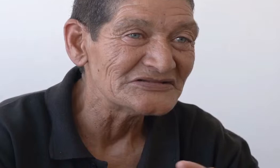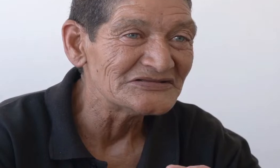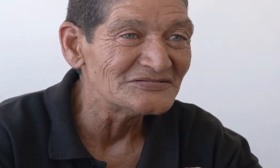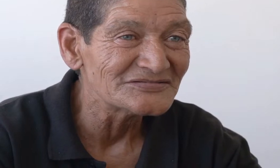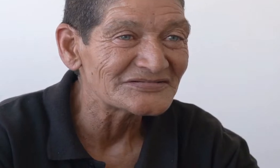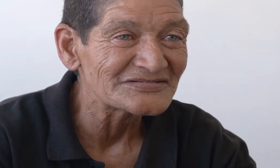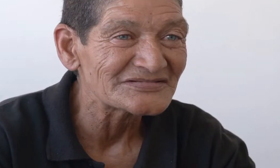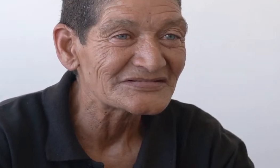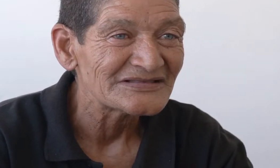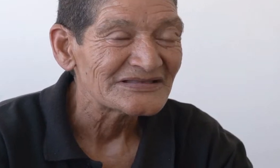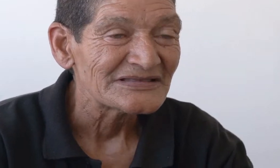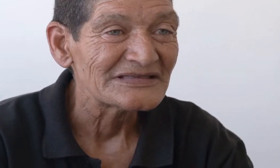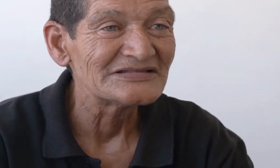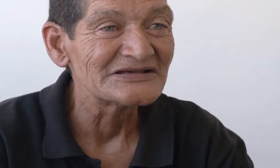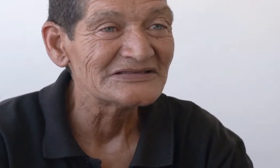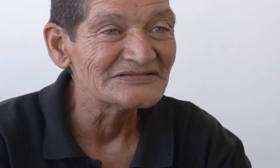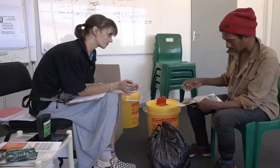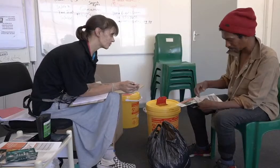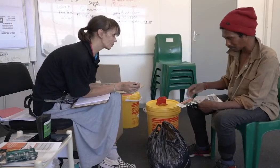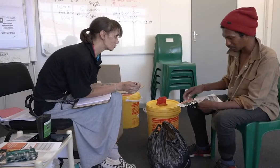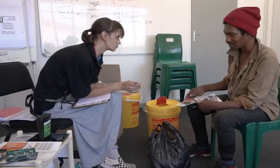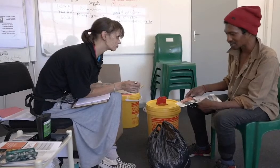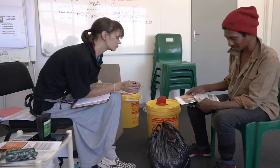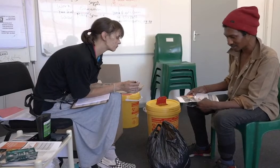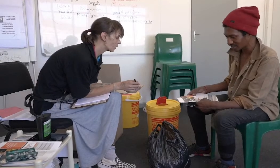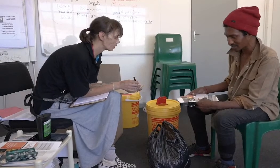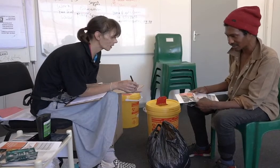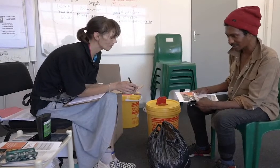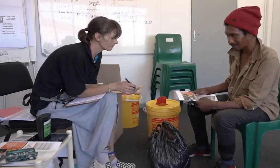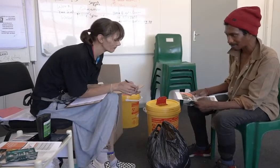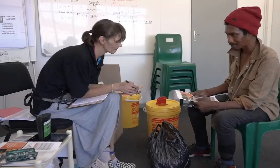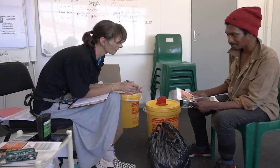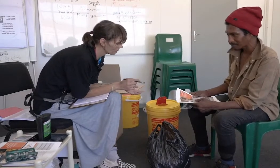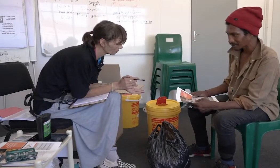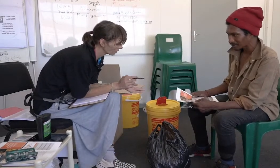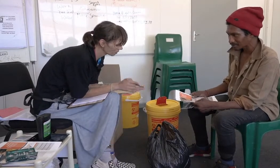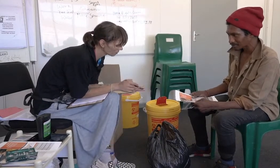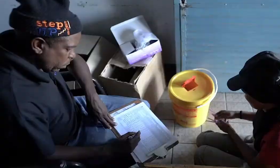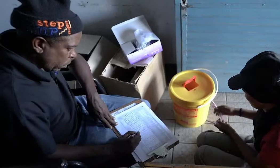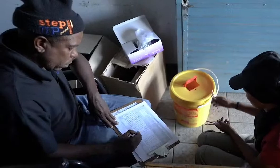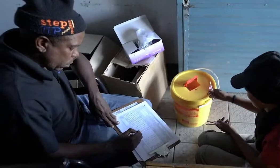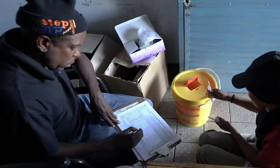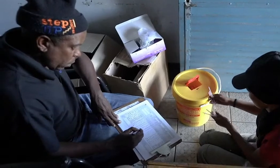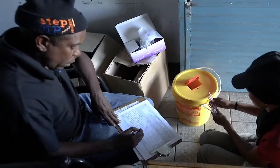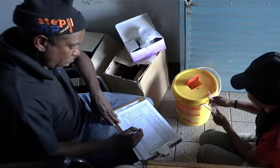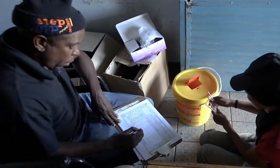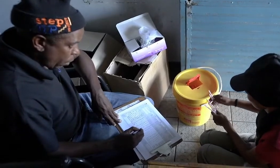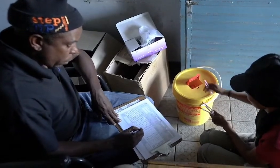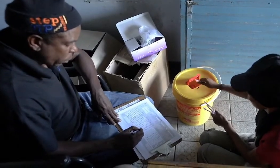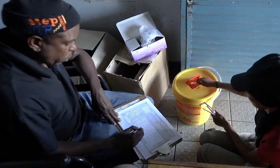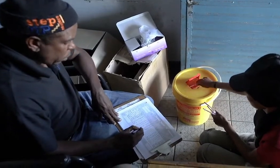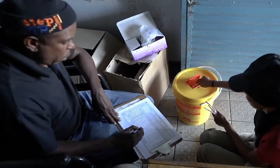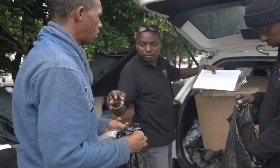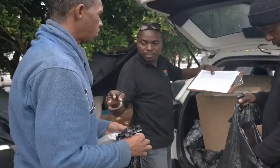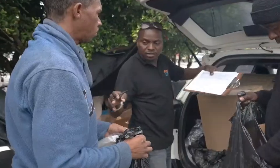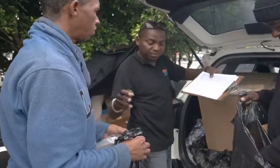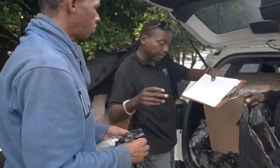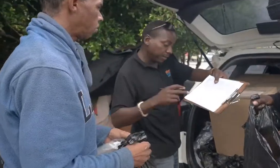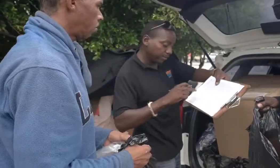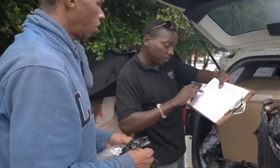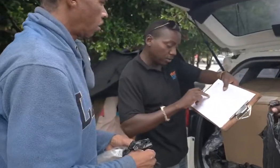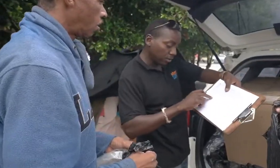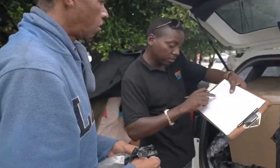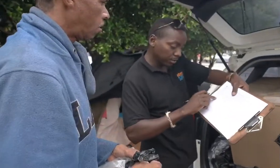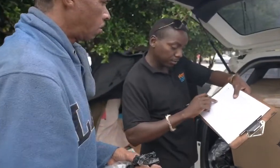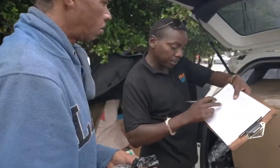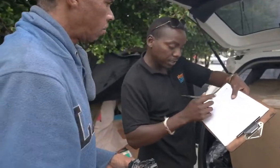clean needles. And the reason TB HIV is giving that clean needle is try to stop